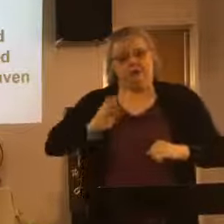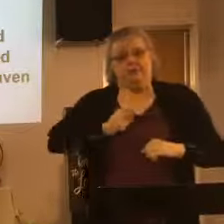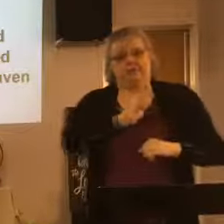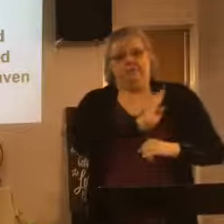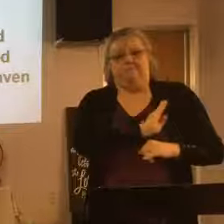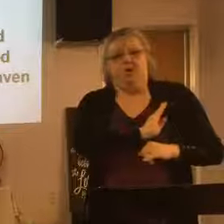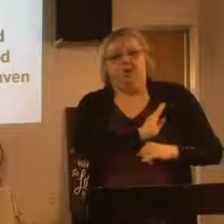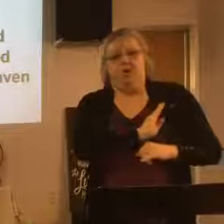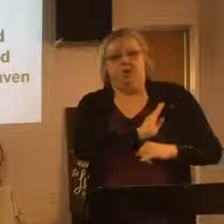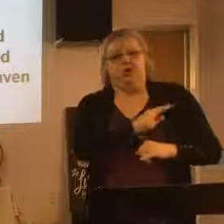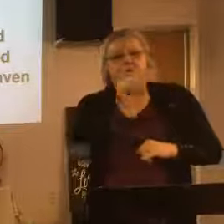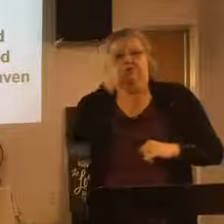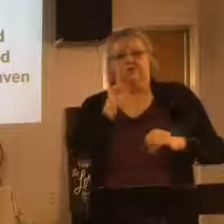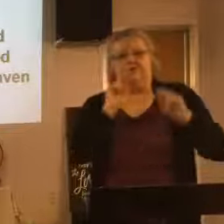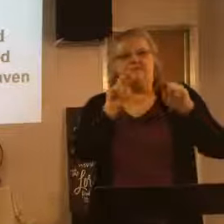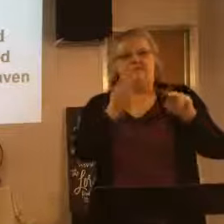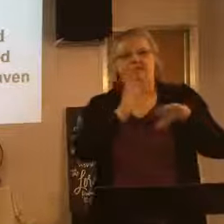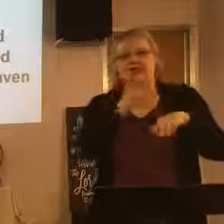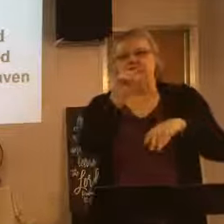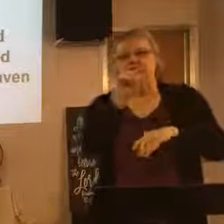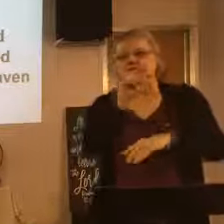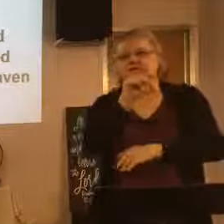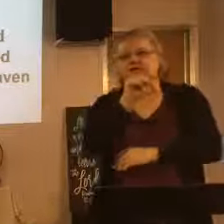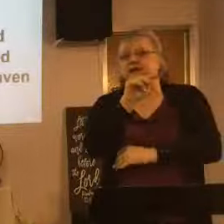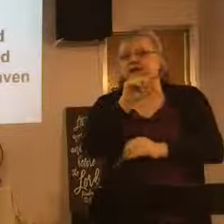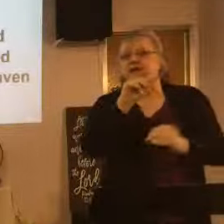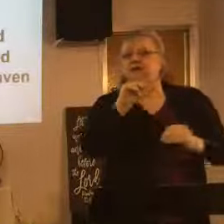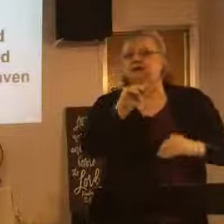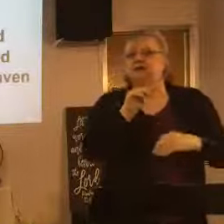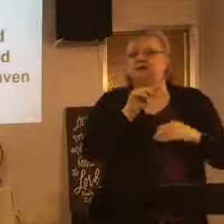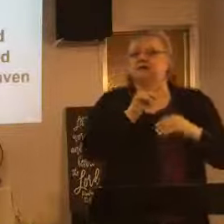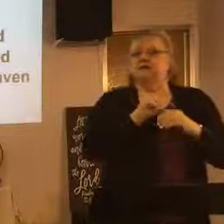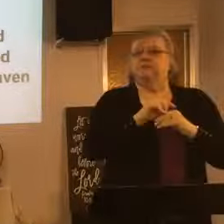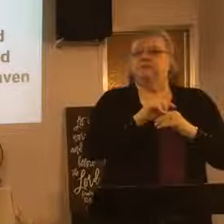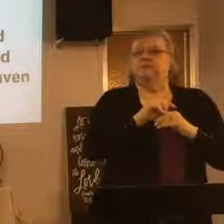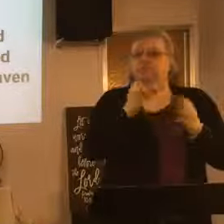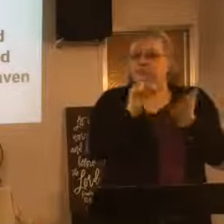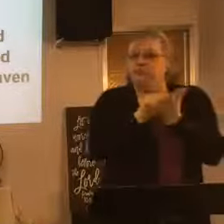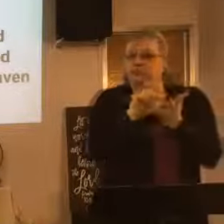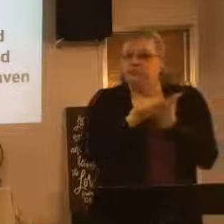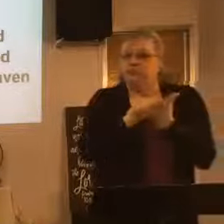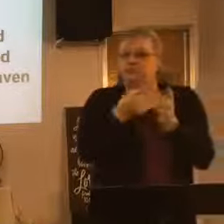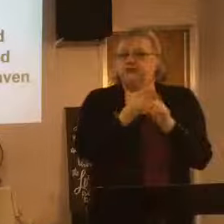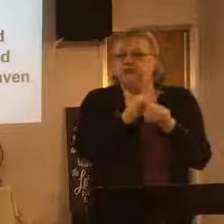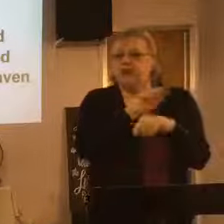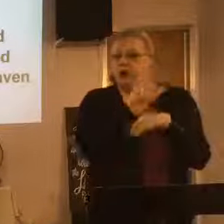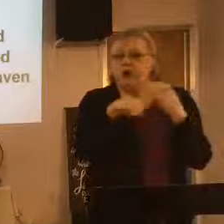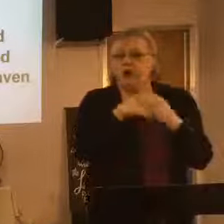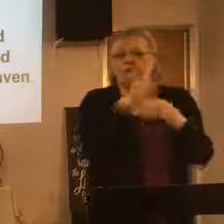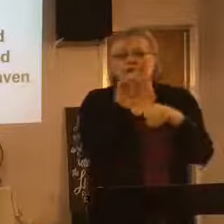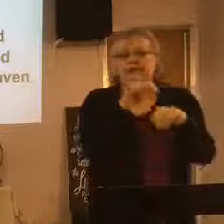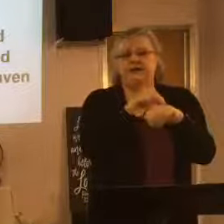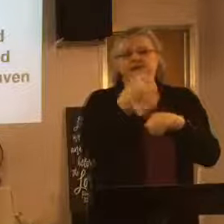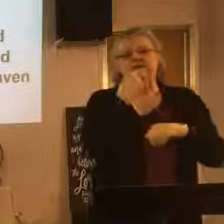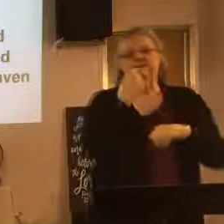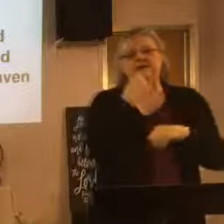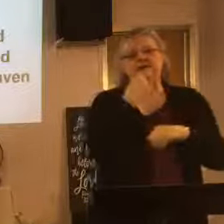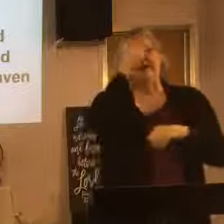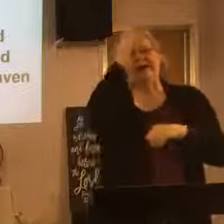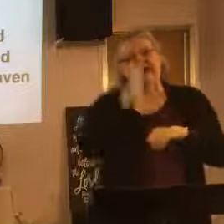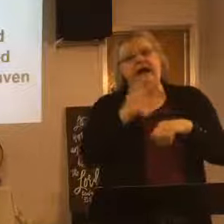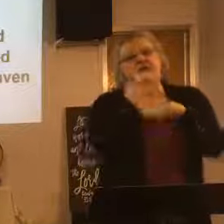on CNN, you're never going to see on BBC. Not news that comes from the nations that says this. God